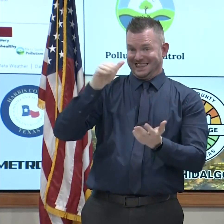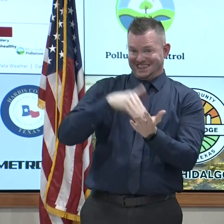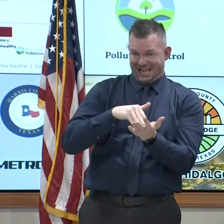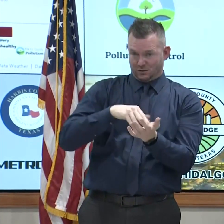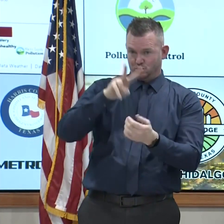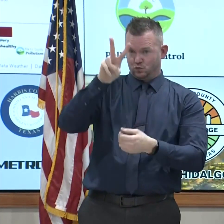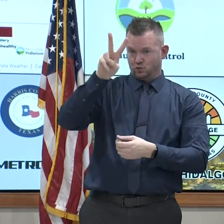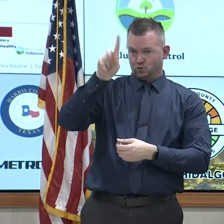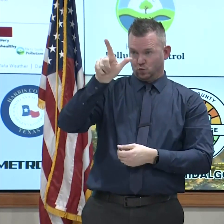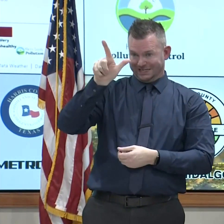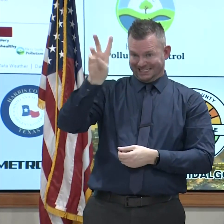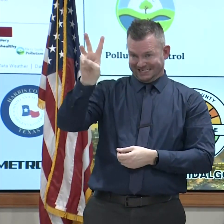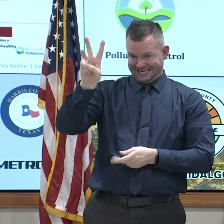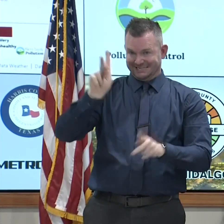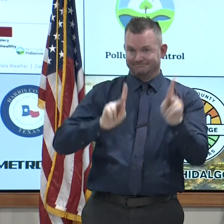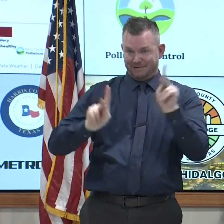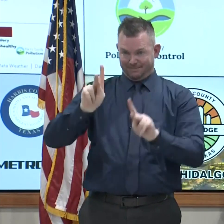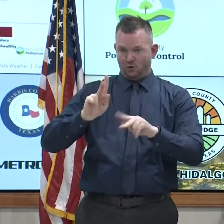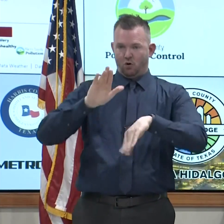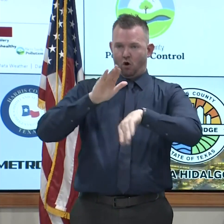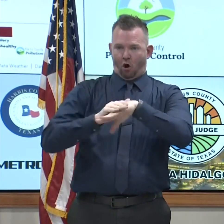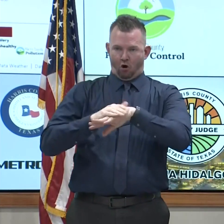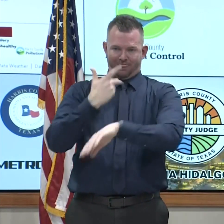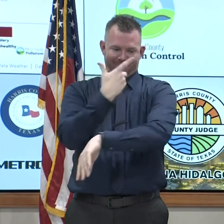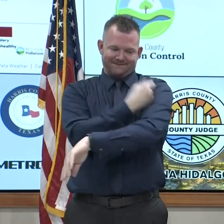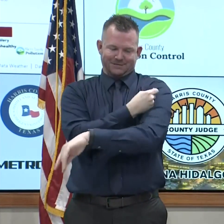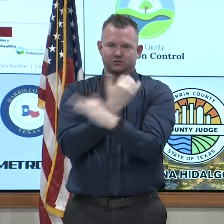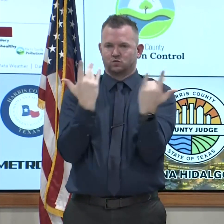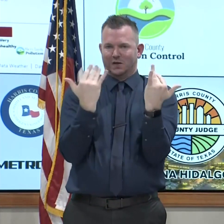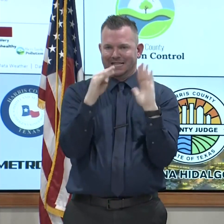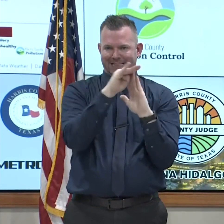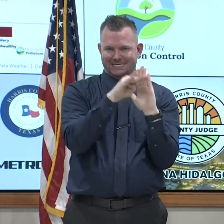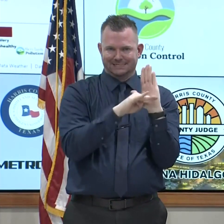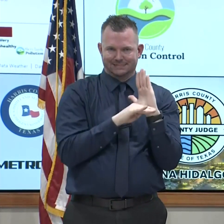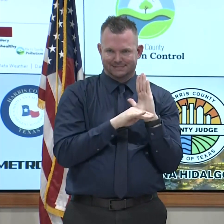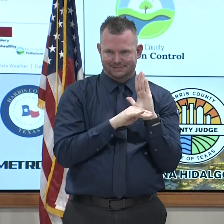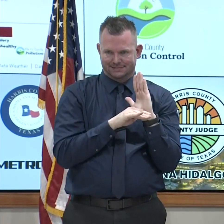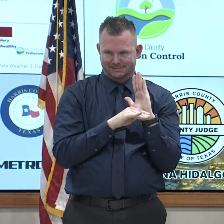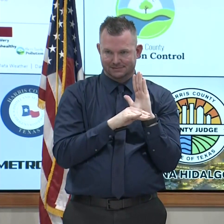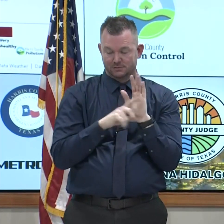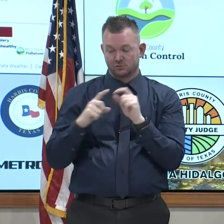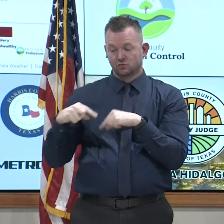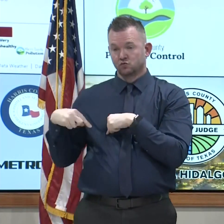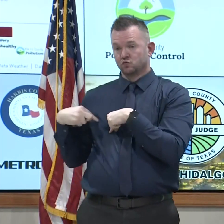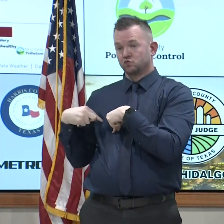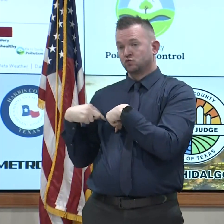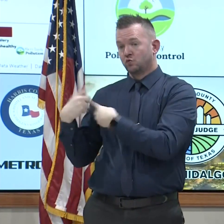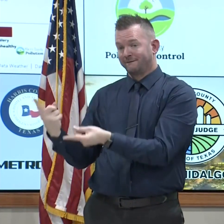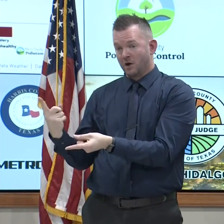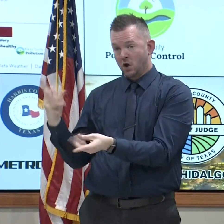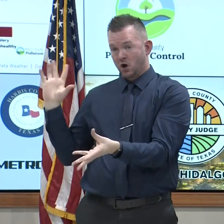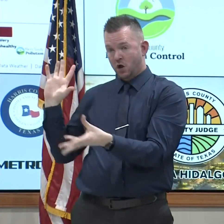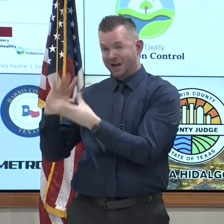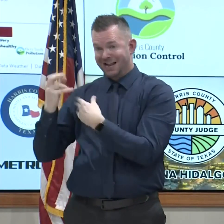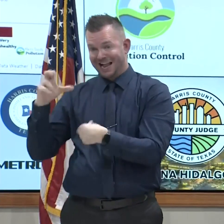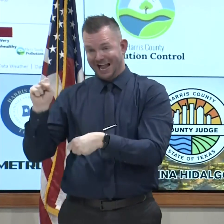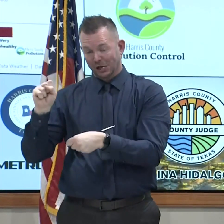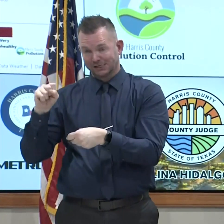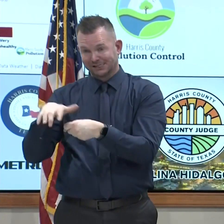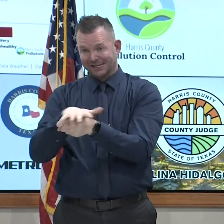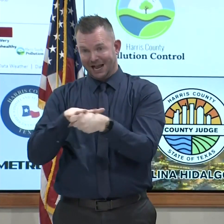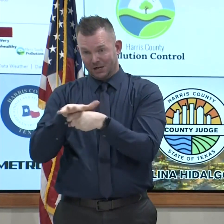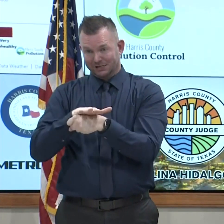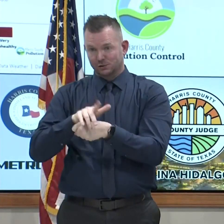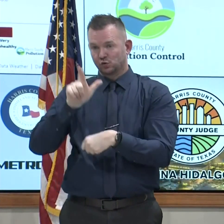146,026 residents on the vaccine wait list. So far, Harris County has administered